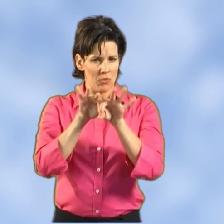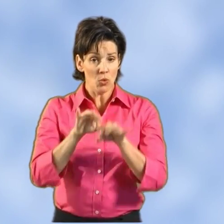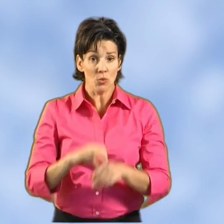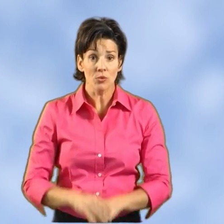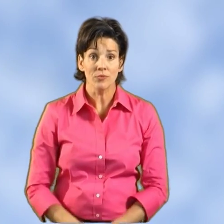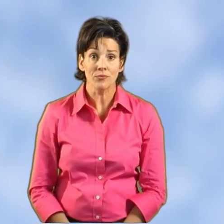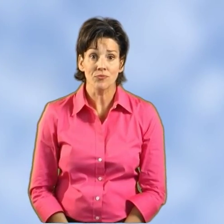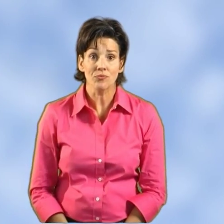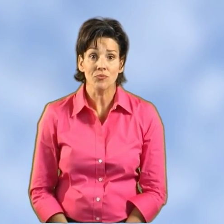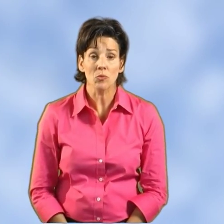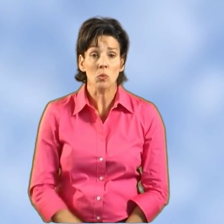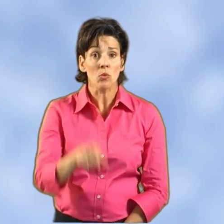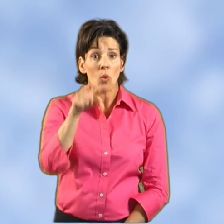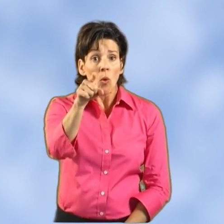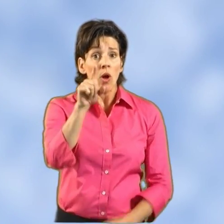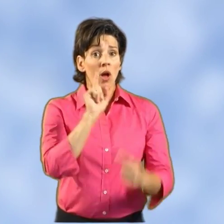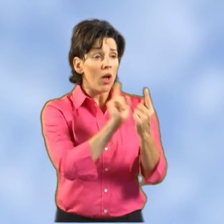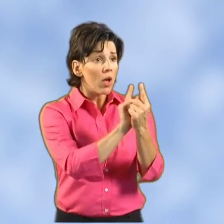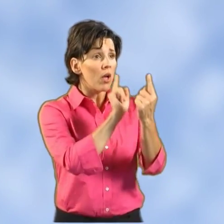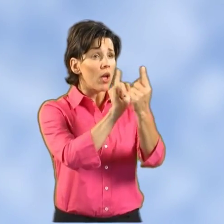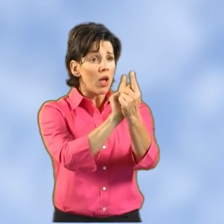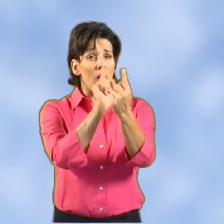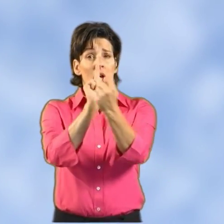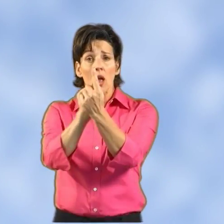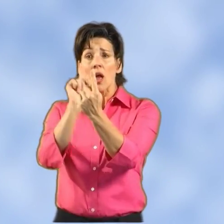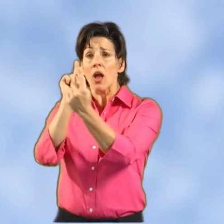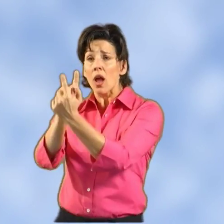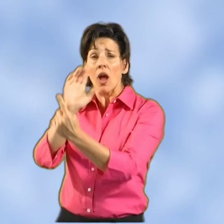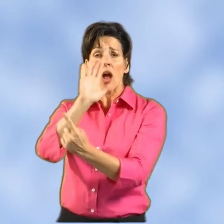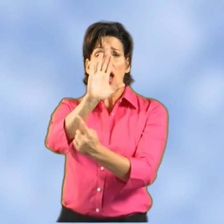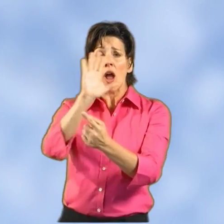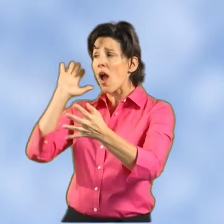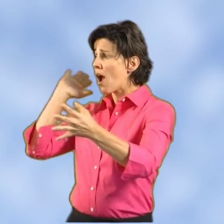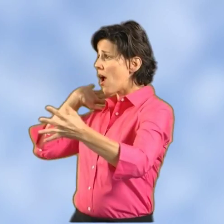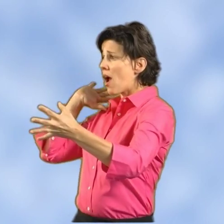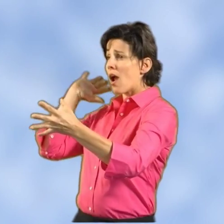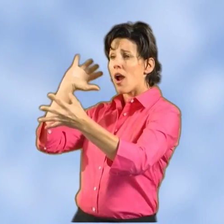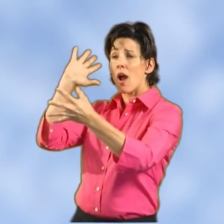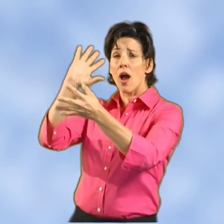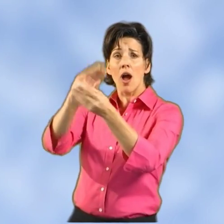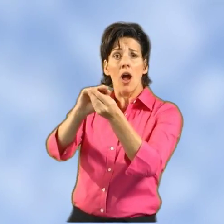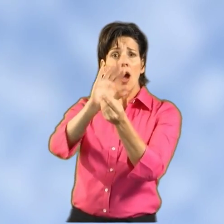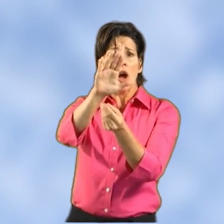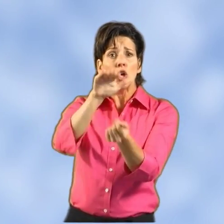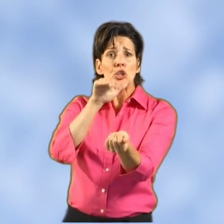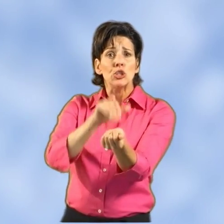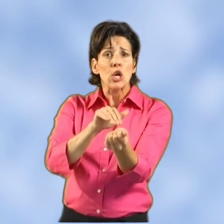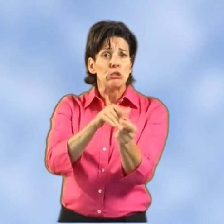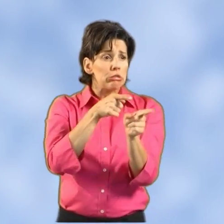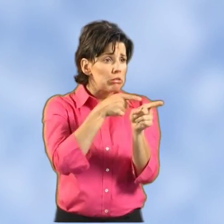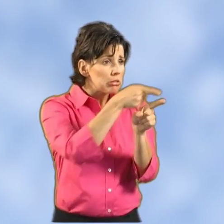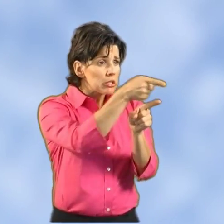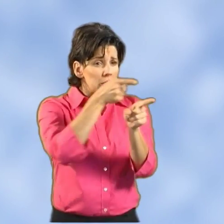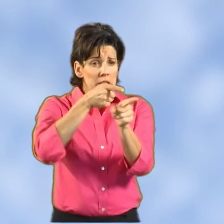In preparation for meeting any doctors, keep a folder with copies of pathology reports from a biopsy or